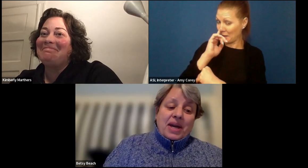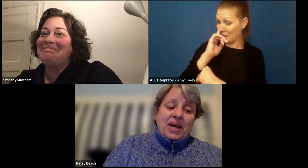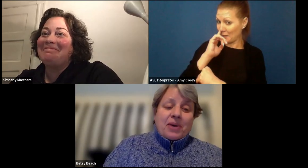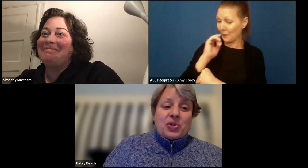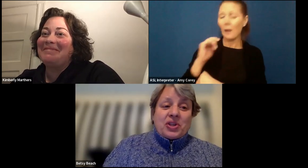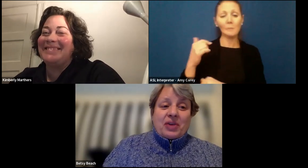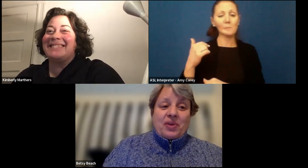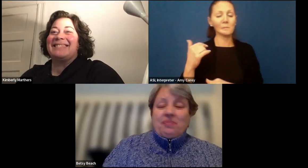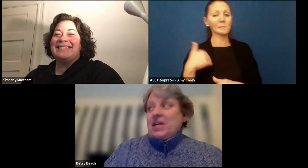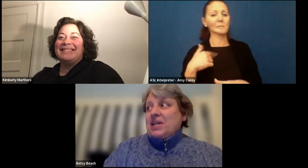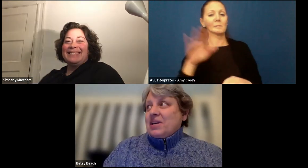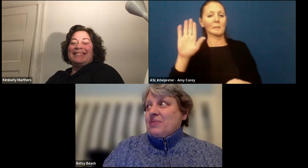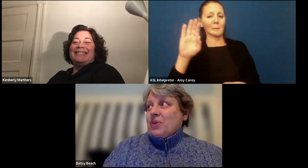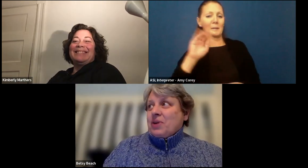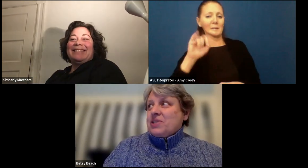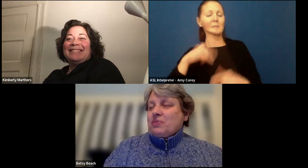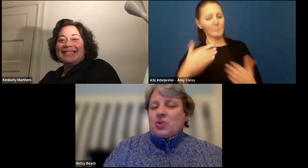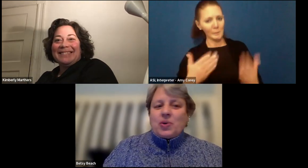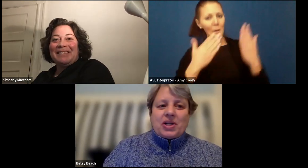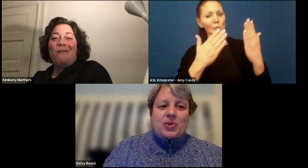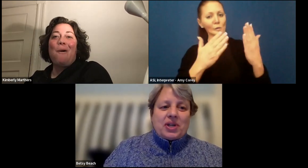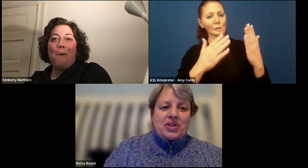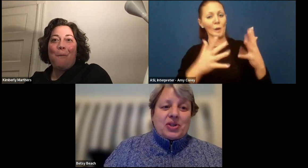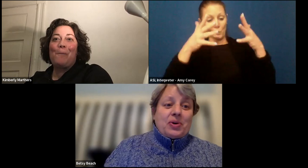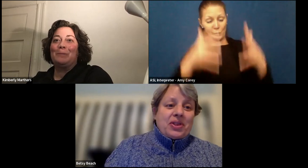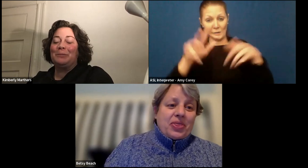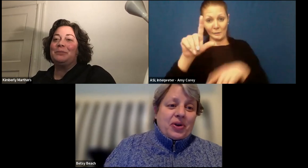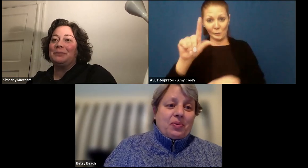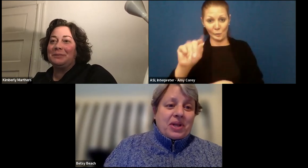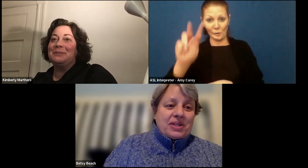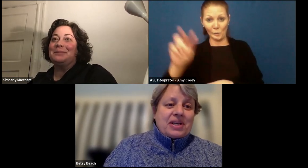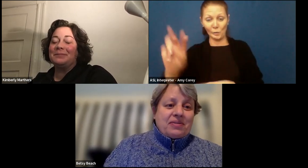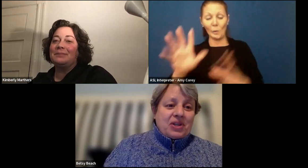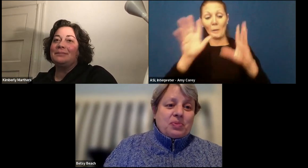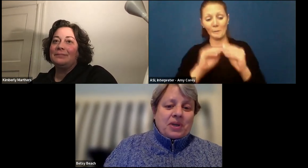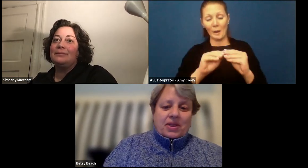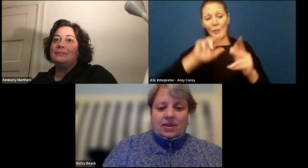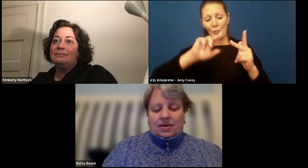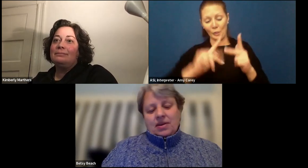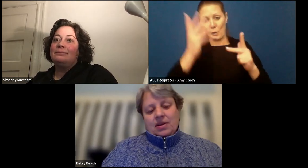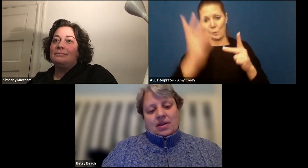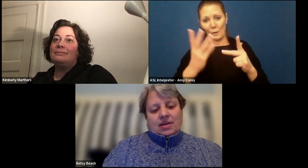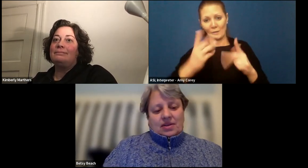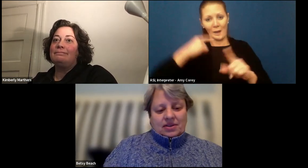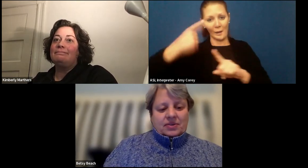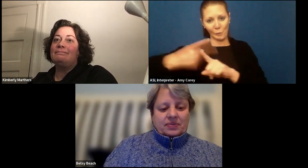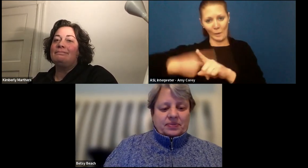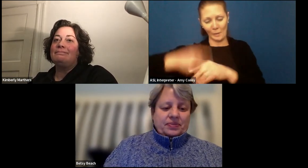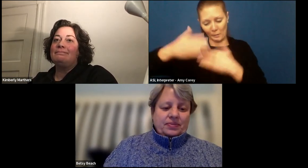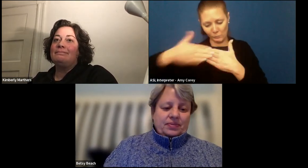I'll make a motion that we meet for the rest of 2022 on the third Wednesday of each month.